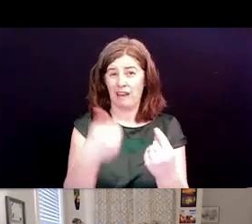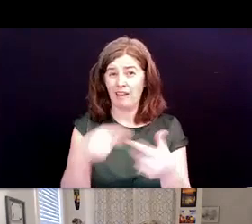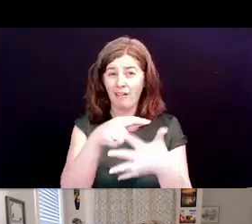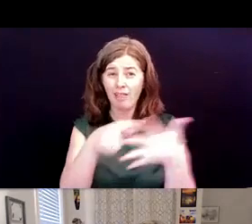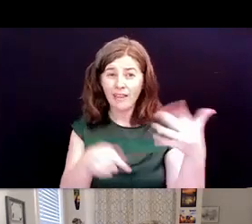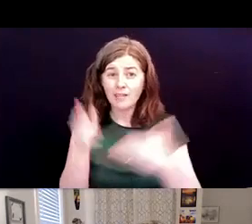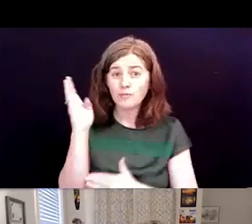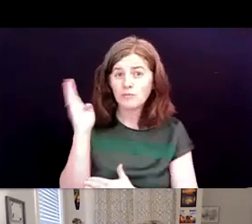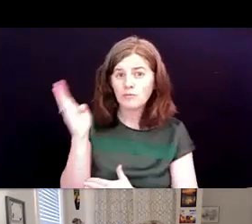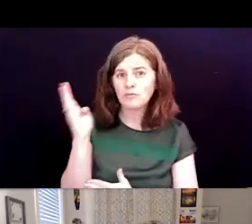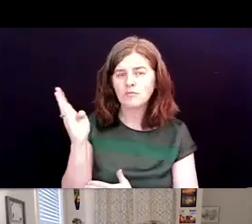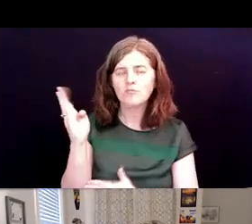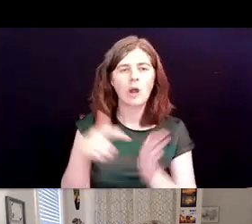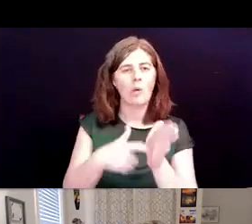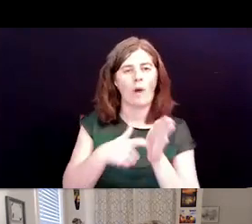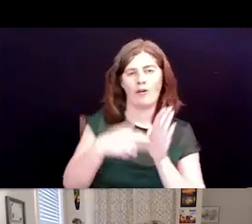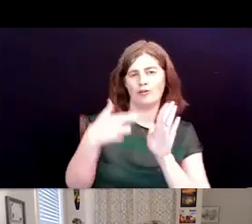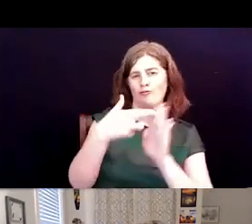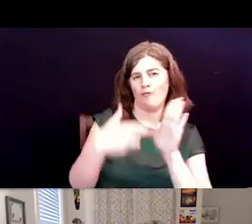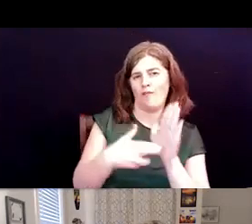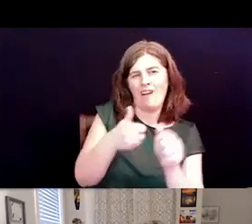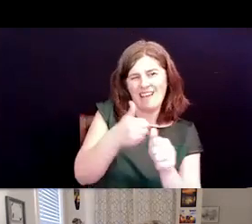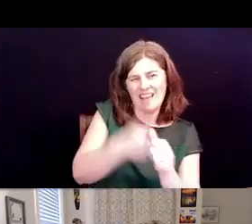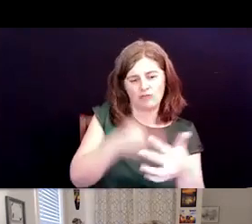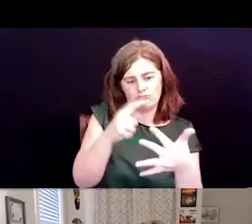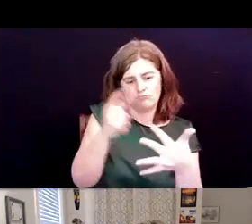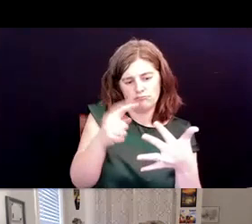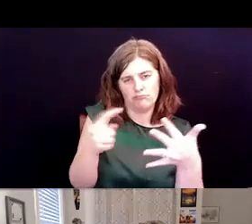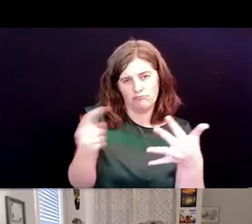presentations, you will need to register for each one separately.